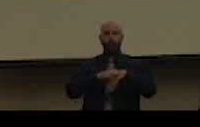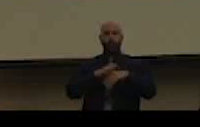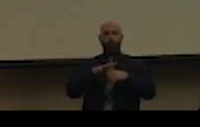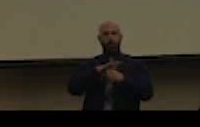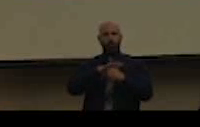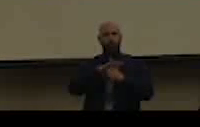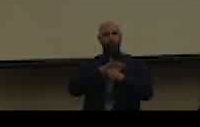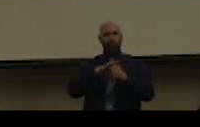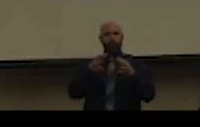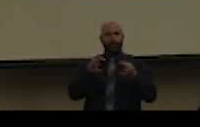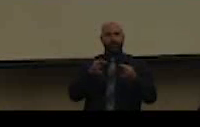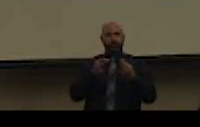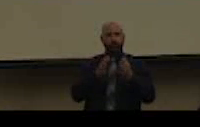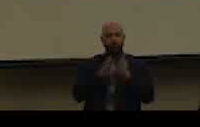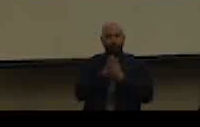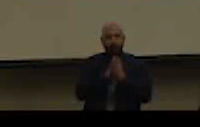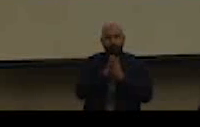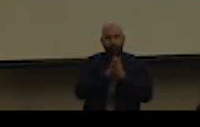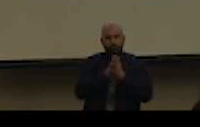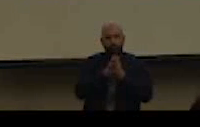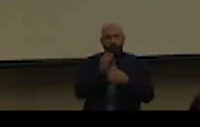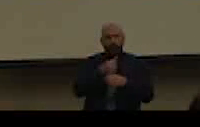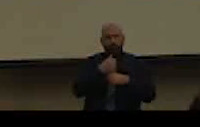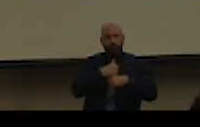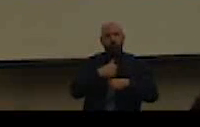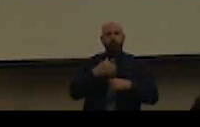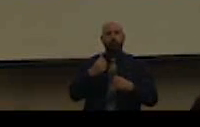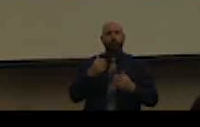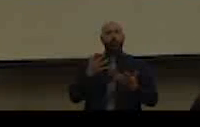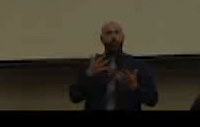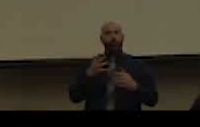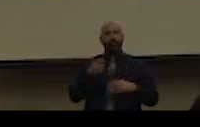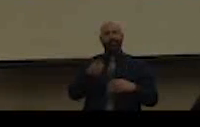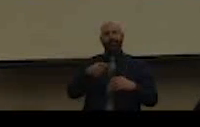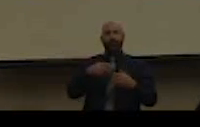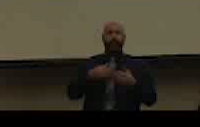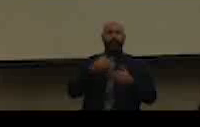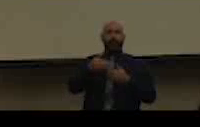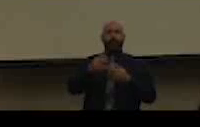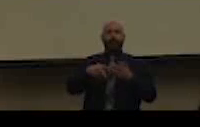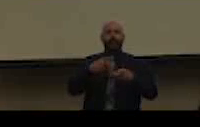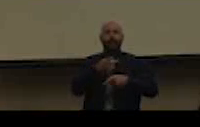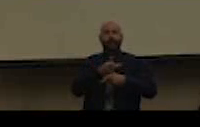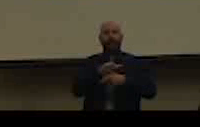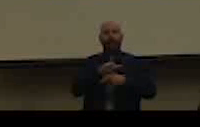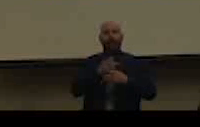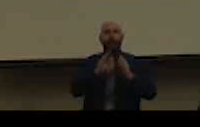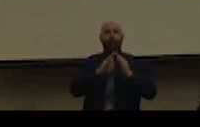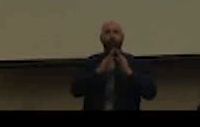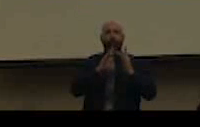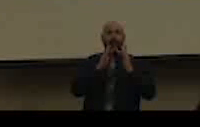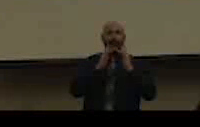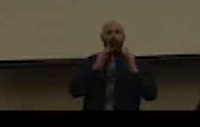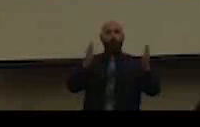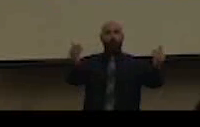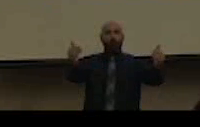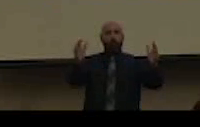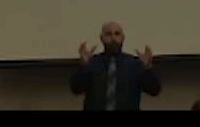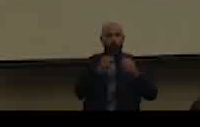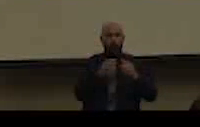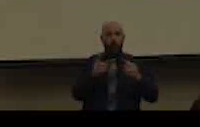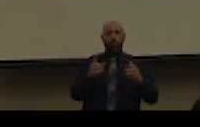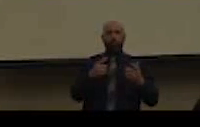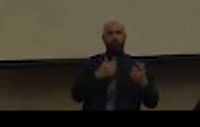which are essentially the next version of community networks, which are those groups that are bringing everybody together, saying where are we getting it